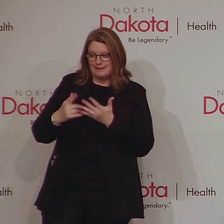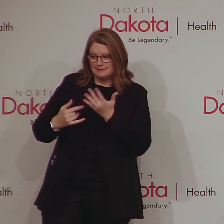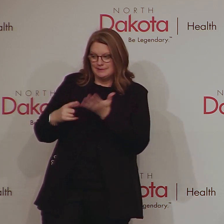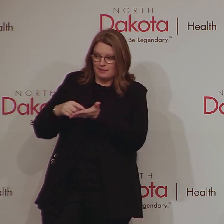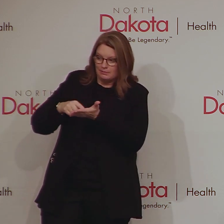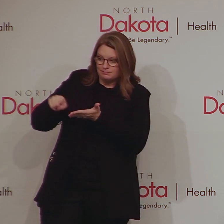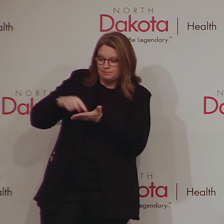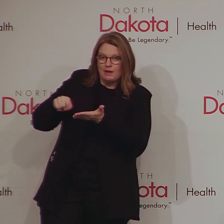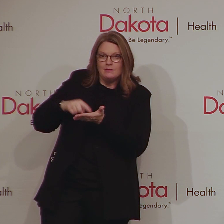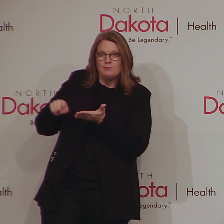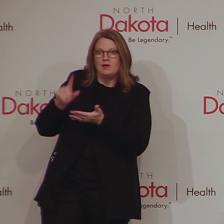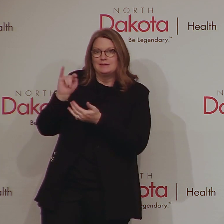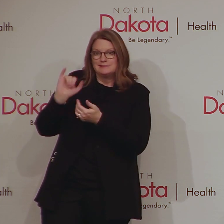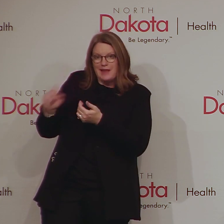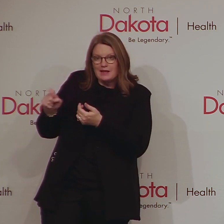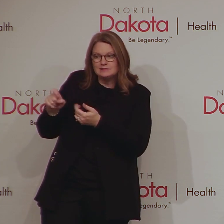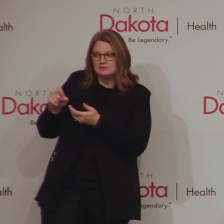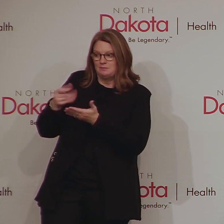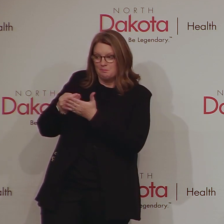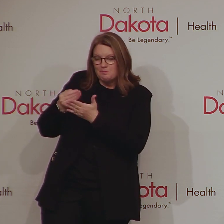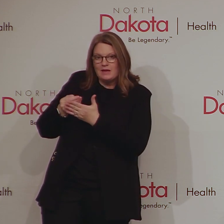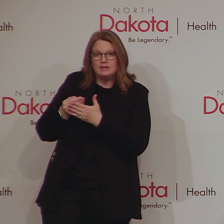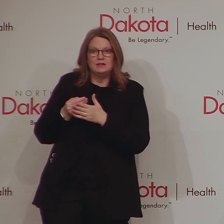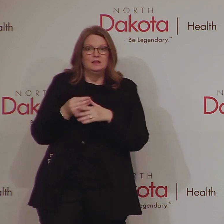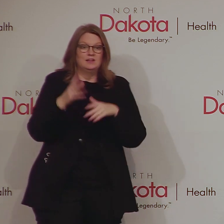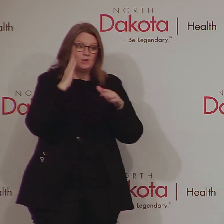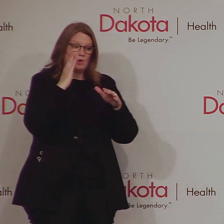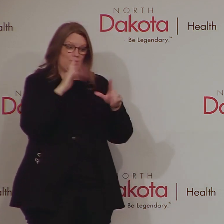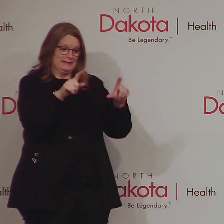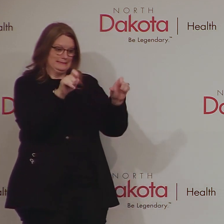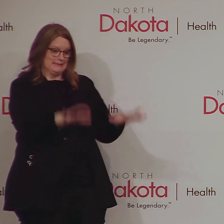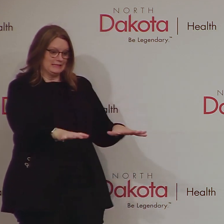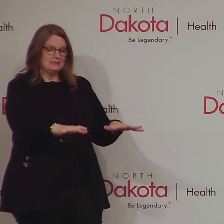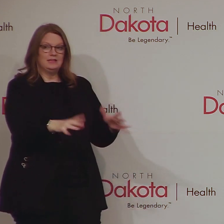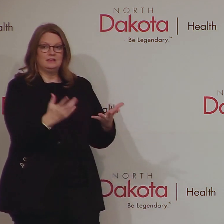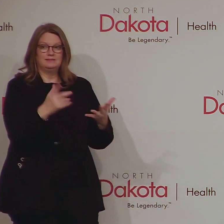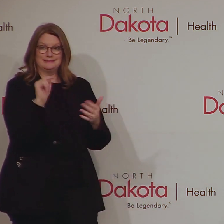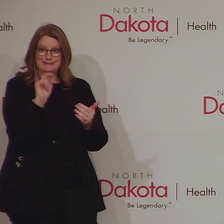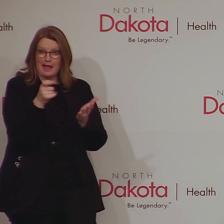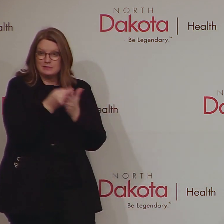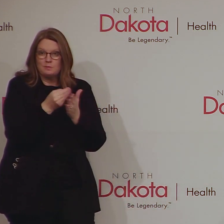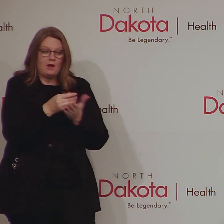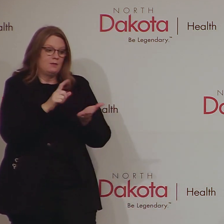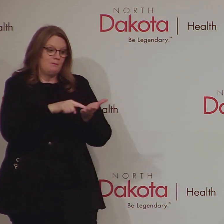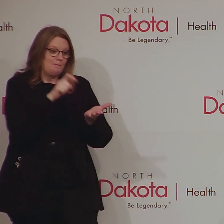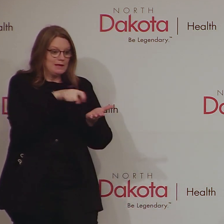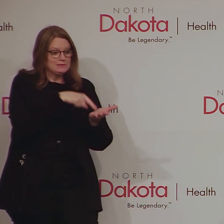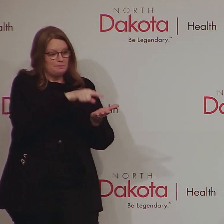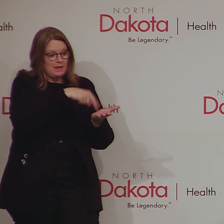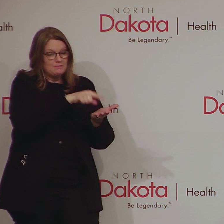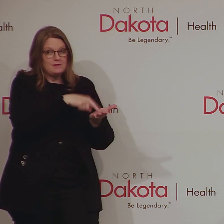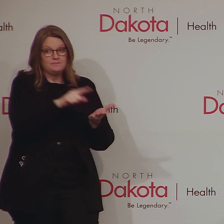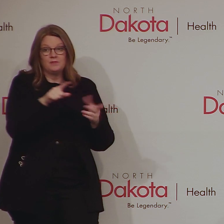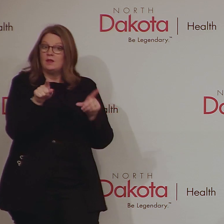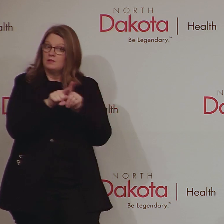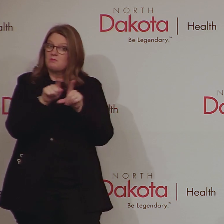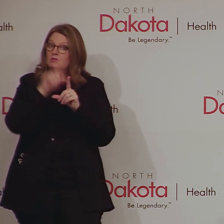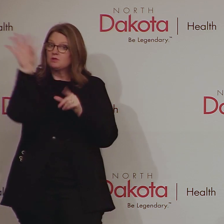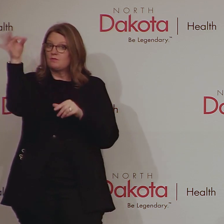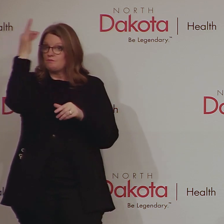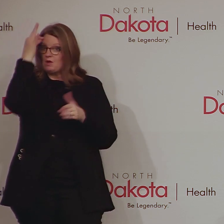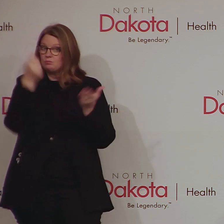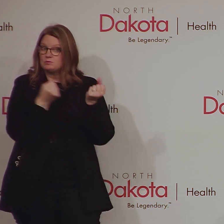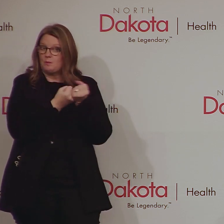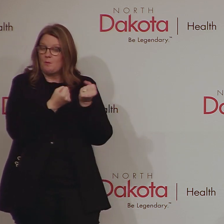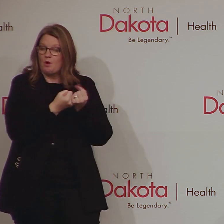dollars. The testing efforts that we were doing, which were filled with taxpayer dollars, even with great federal support. But these are